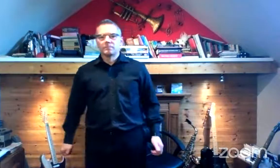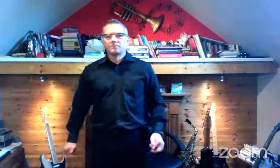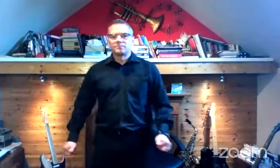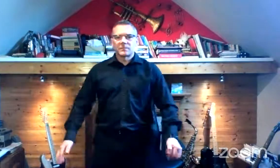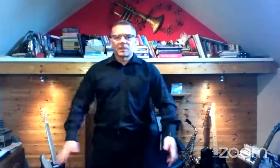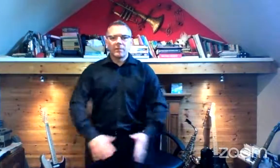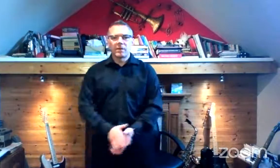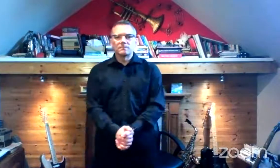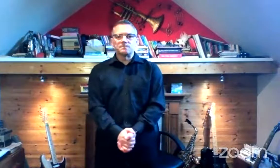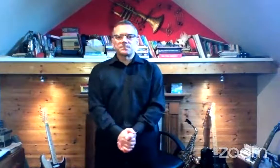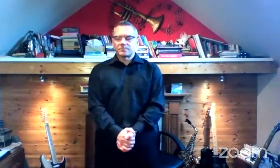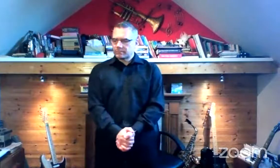Here we go.